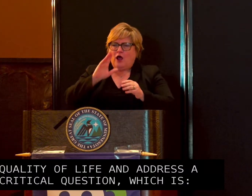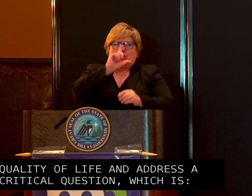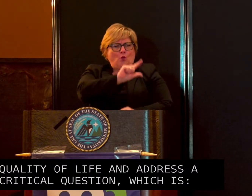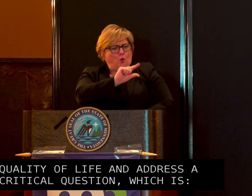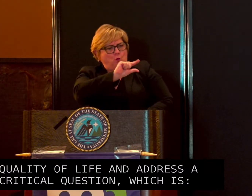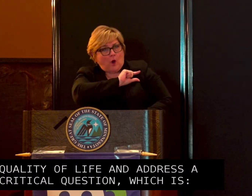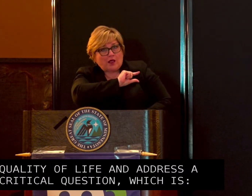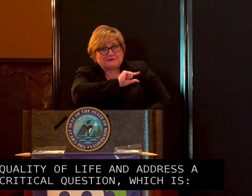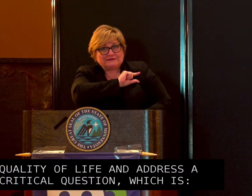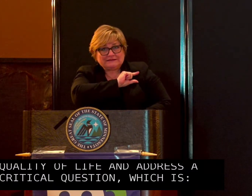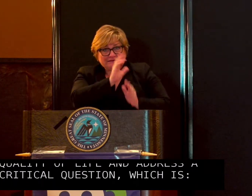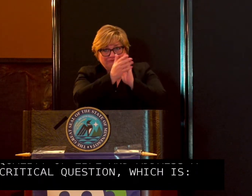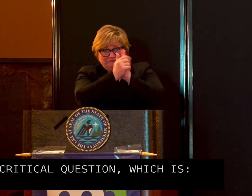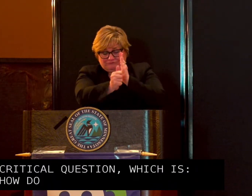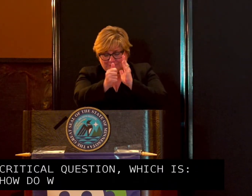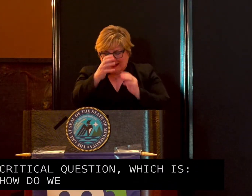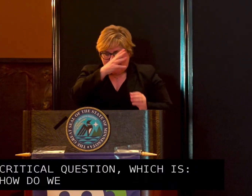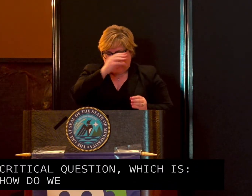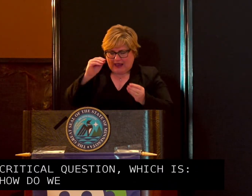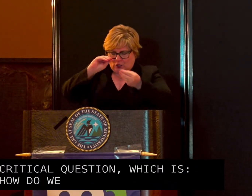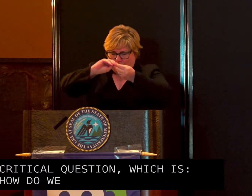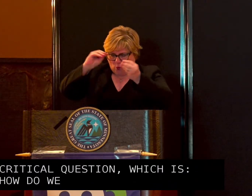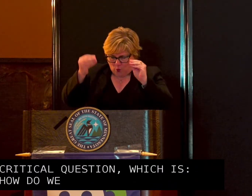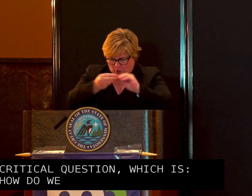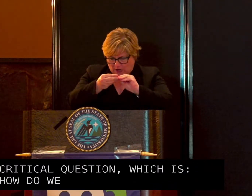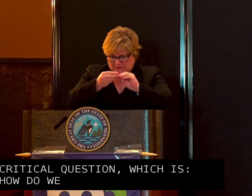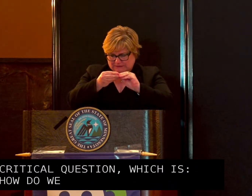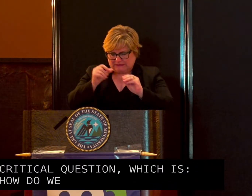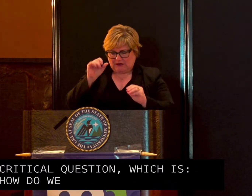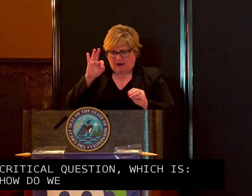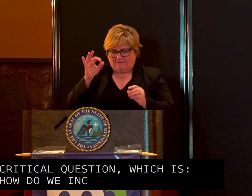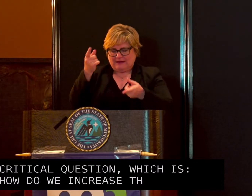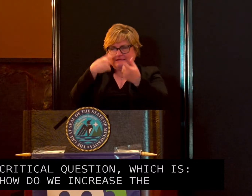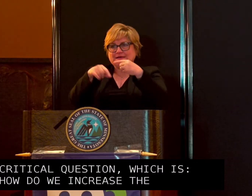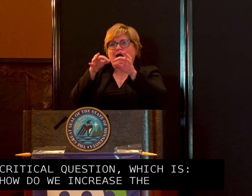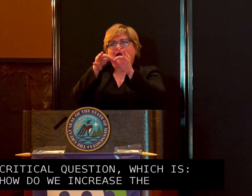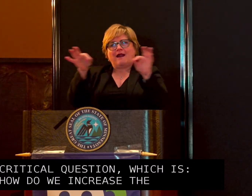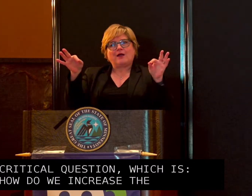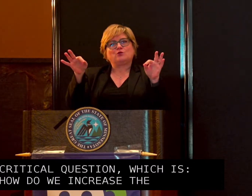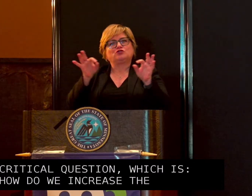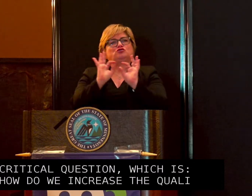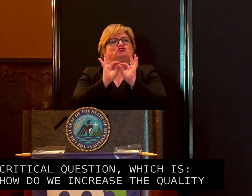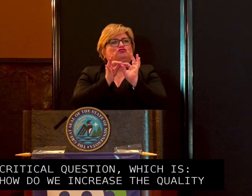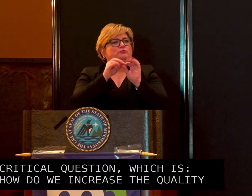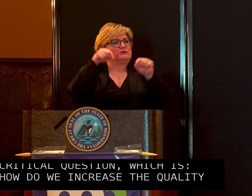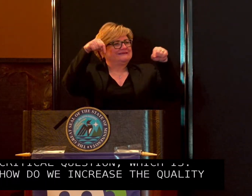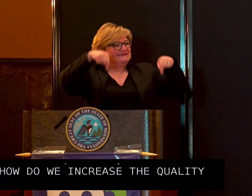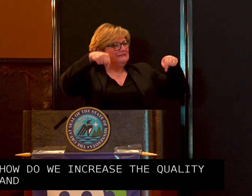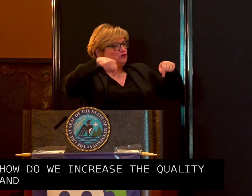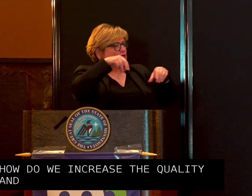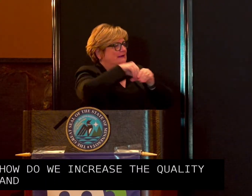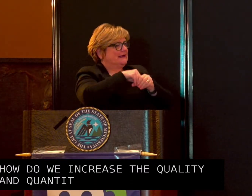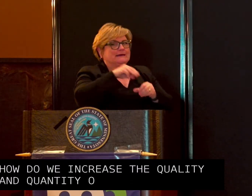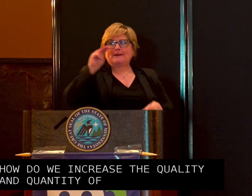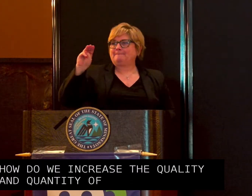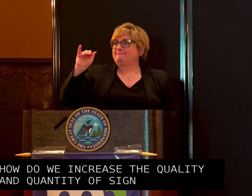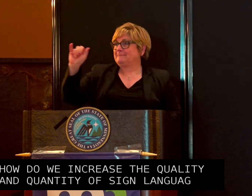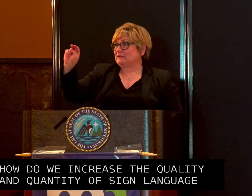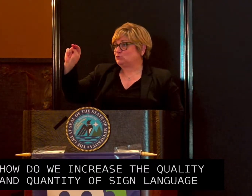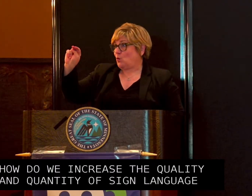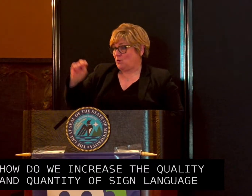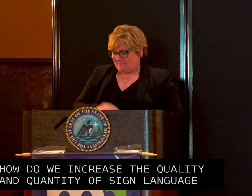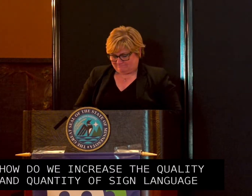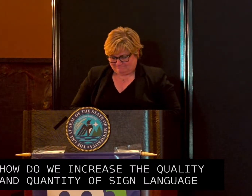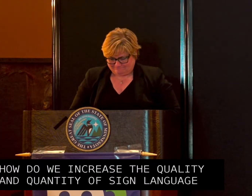increase the quality and quantity of sign language interpreting